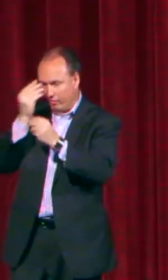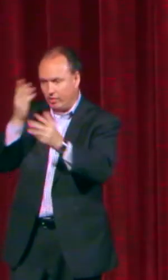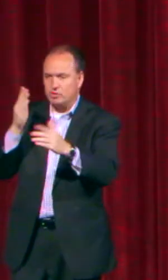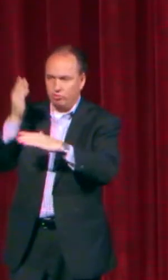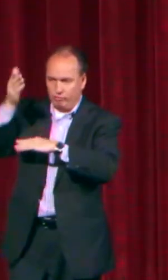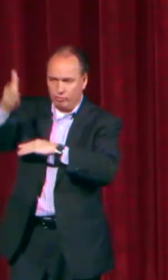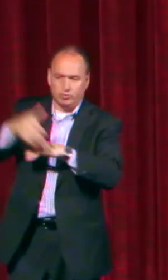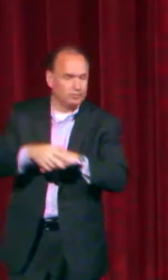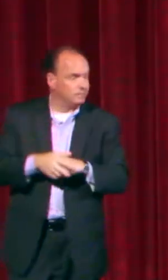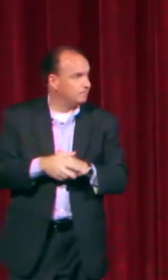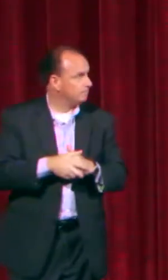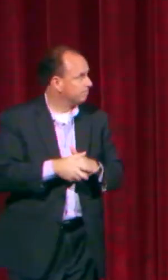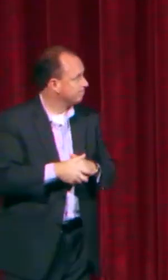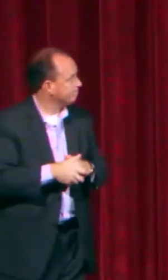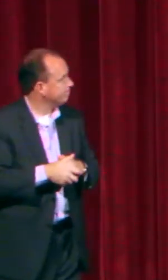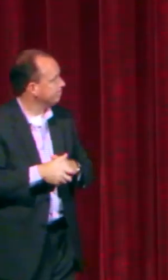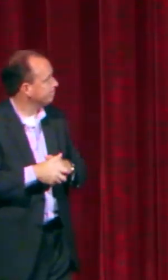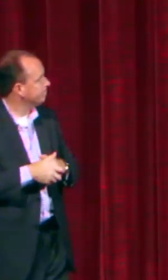the future.